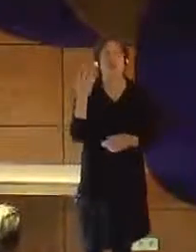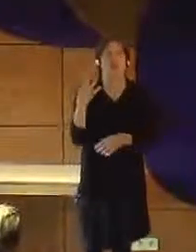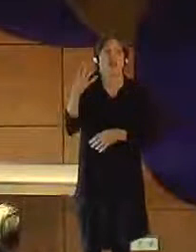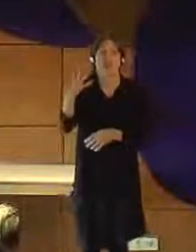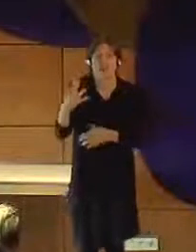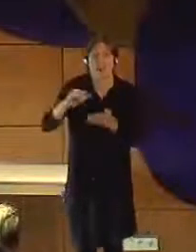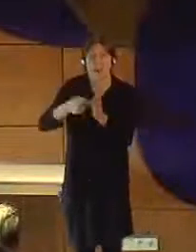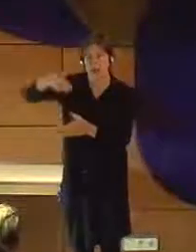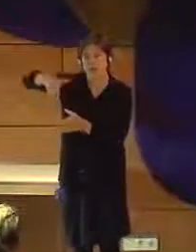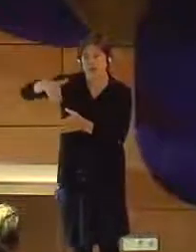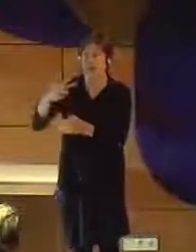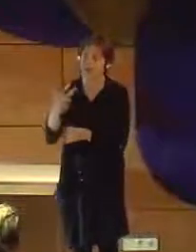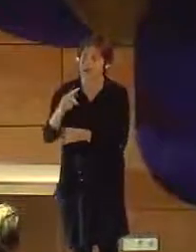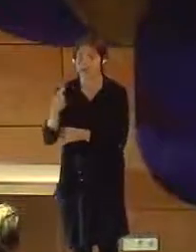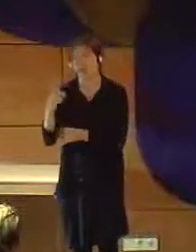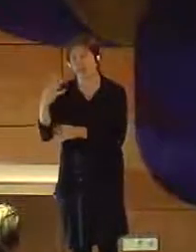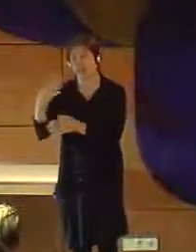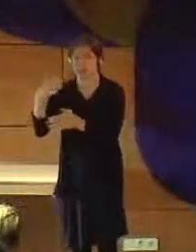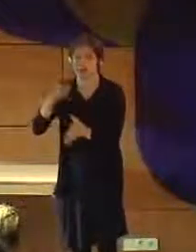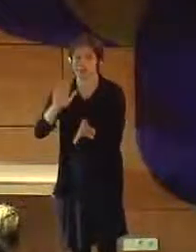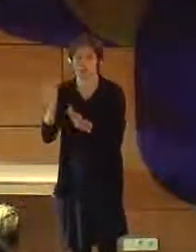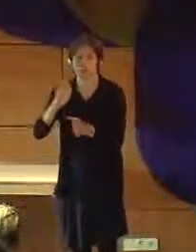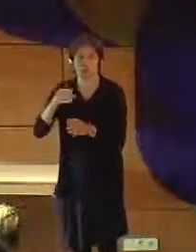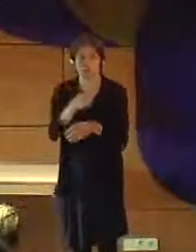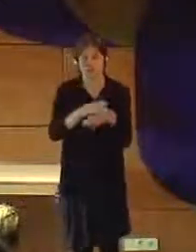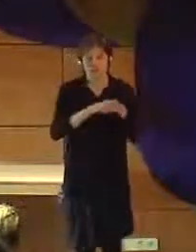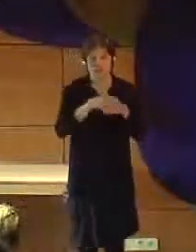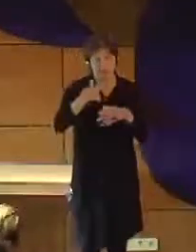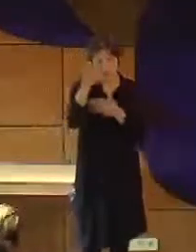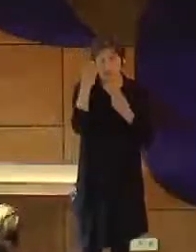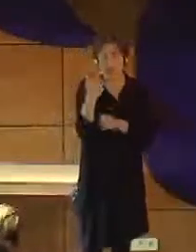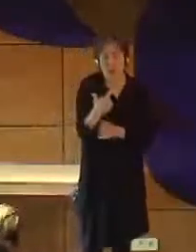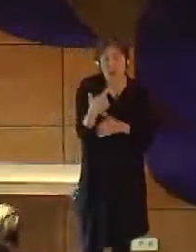pumps. Sorry, I'd forgotten he was on twice daily.